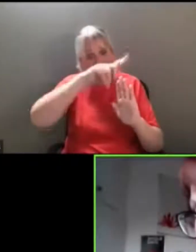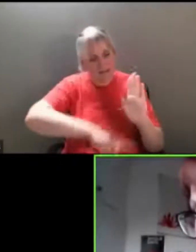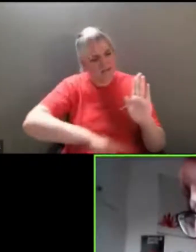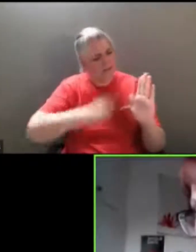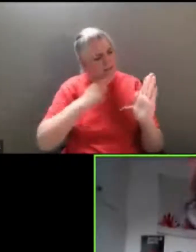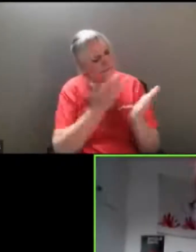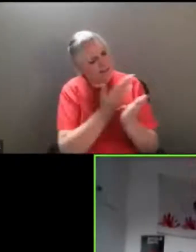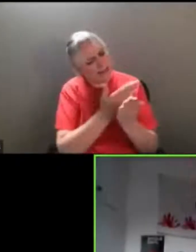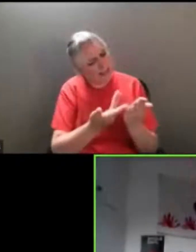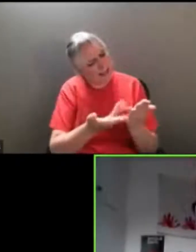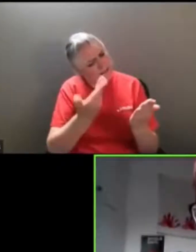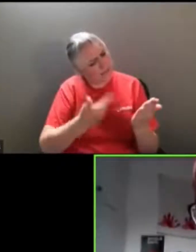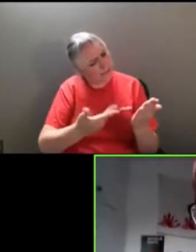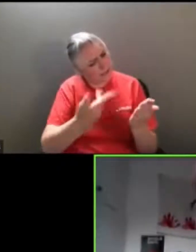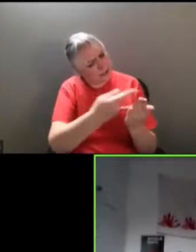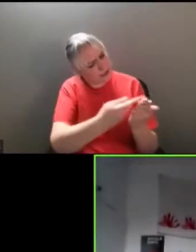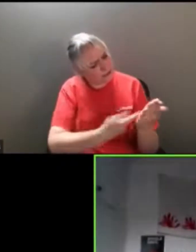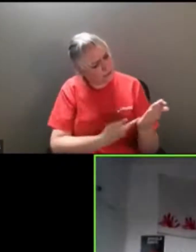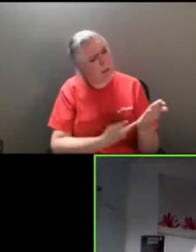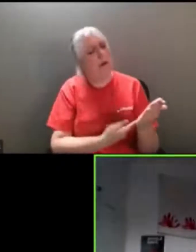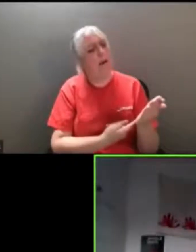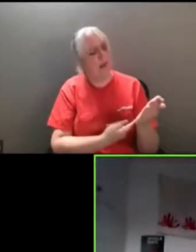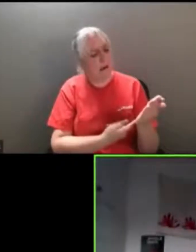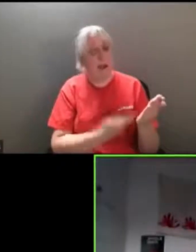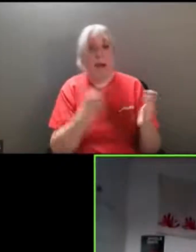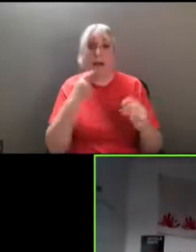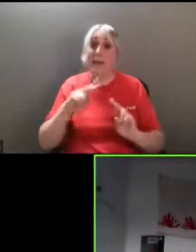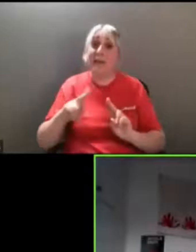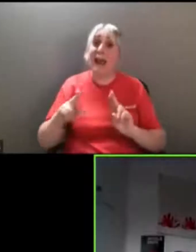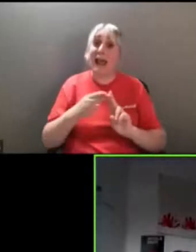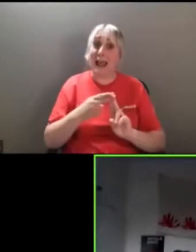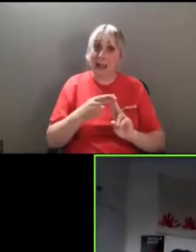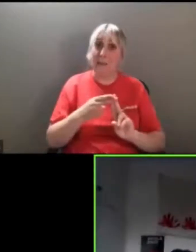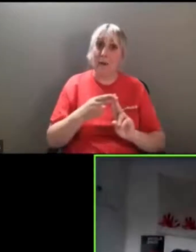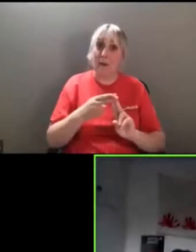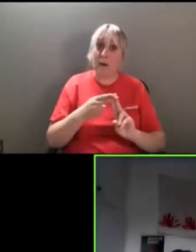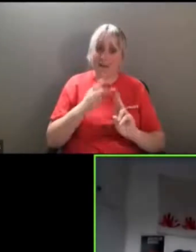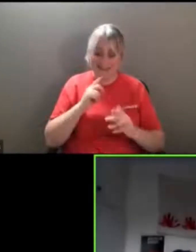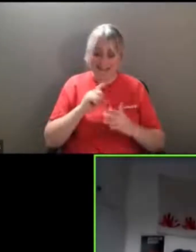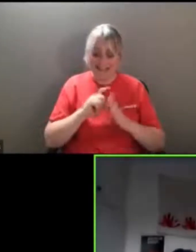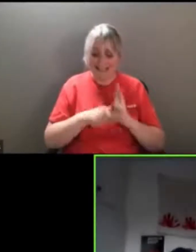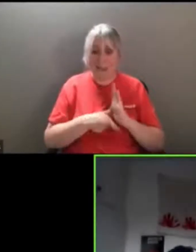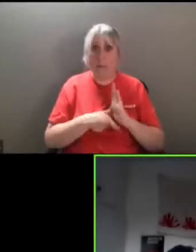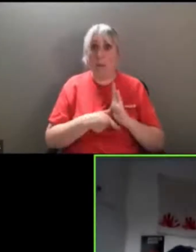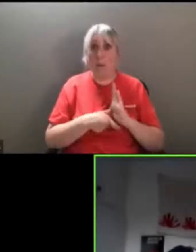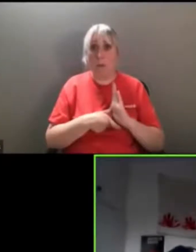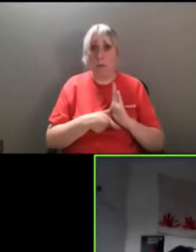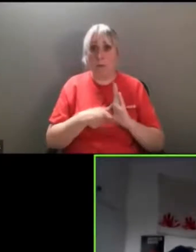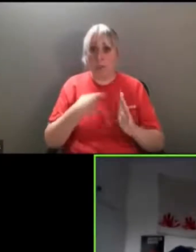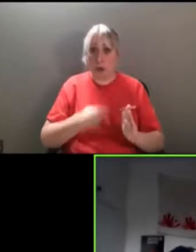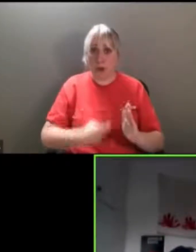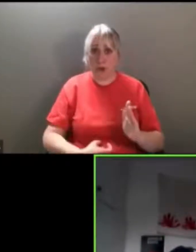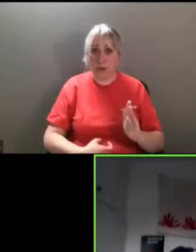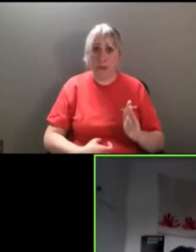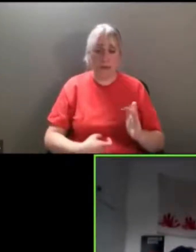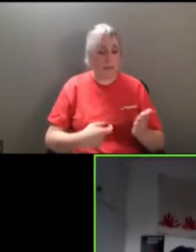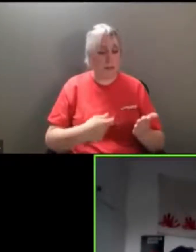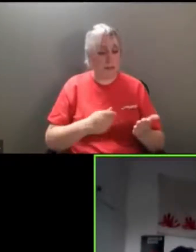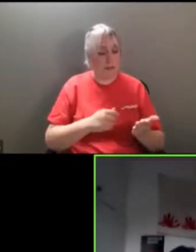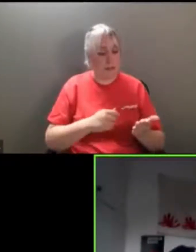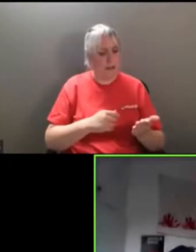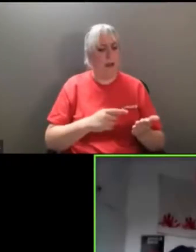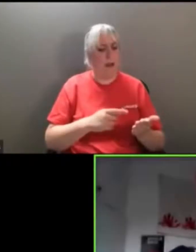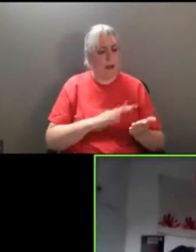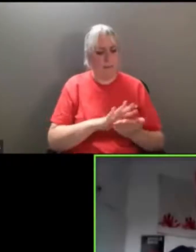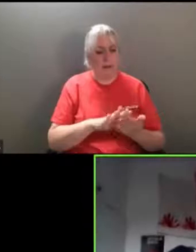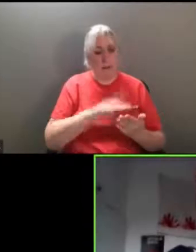what a label of being disabled can access you can be the kind of material support you need